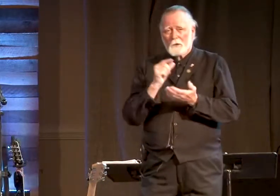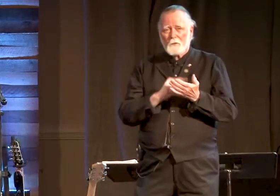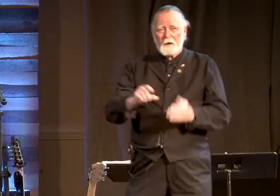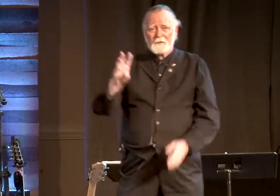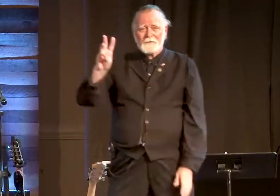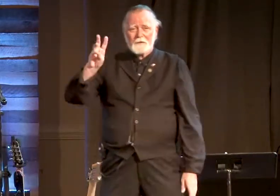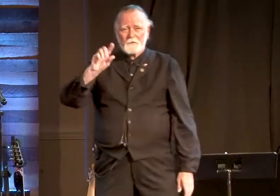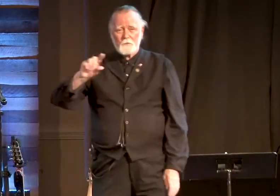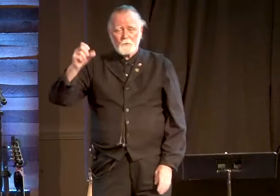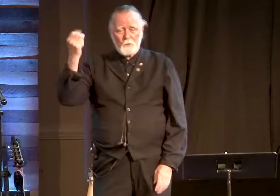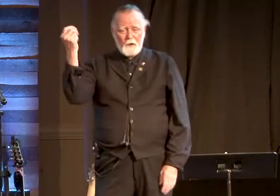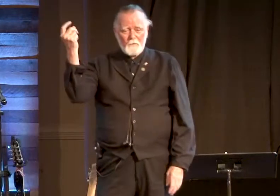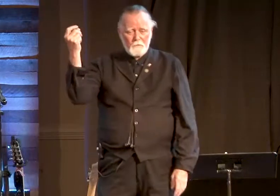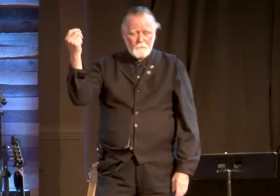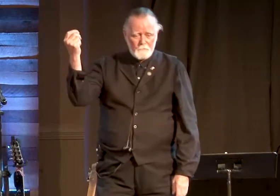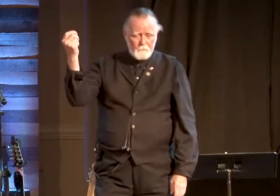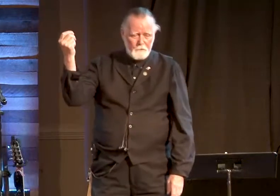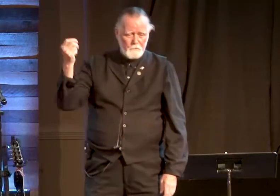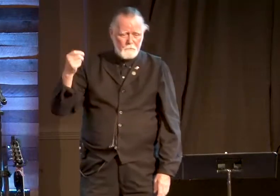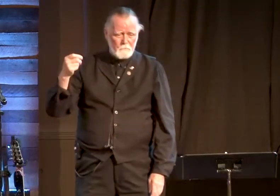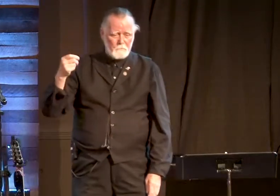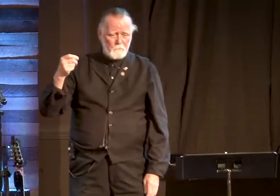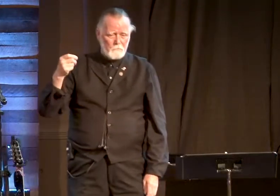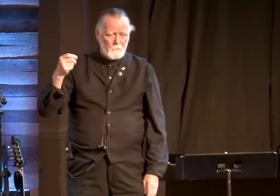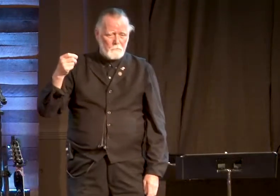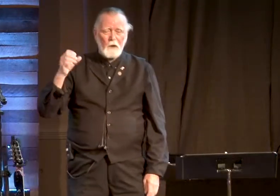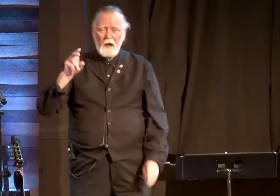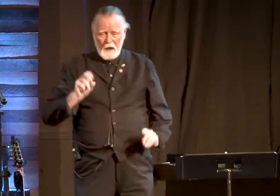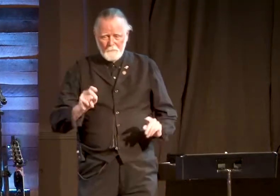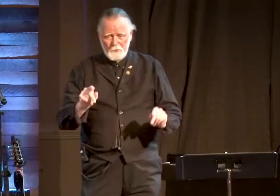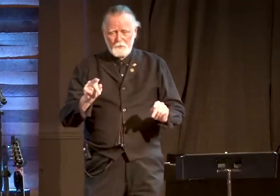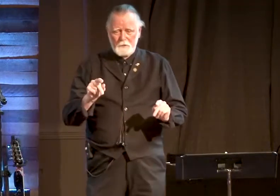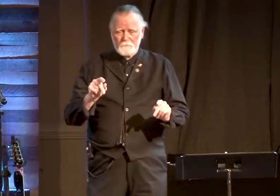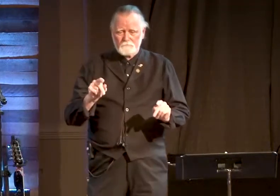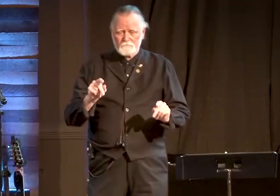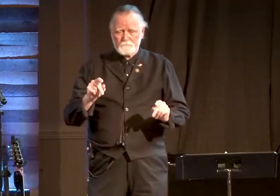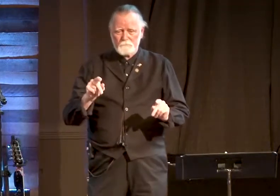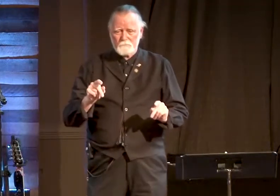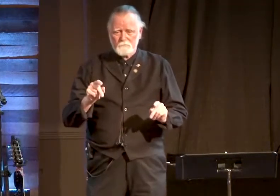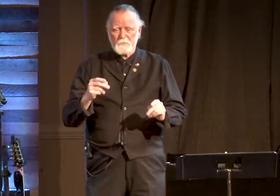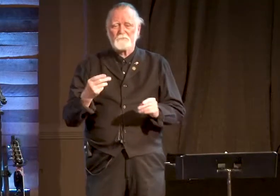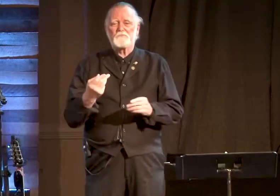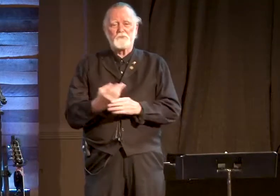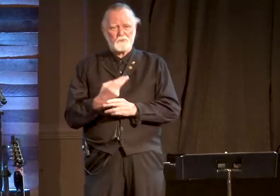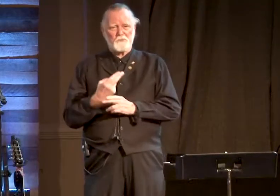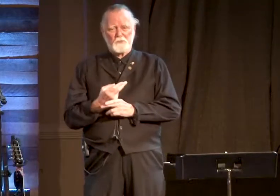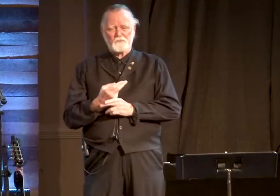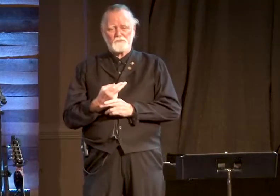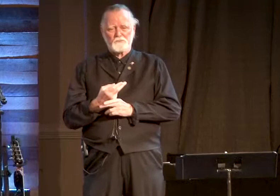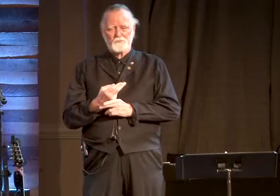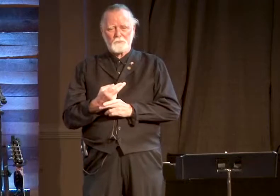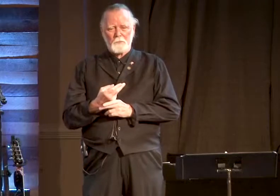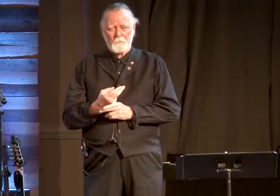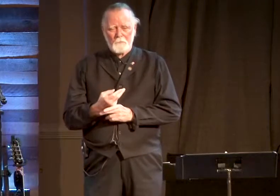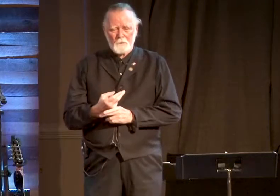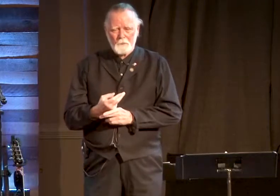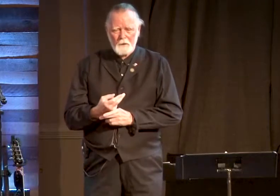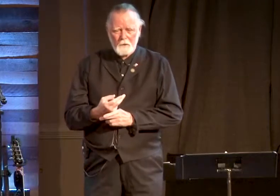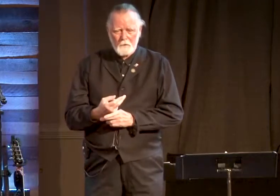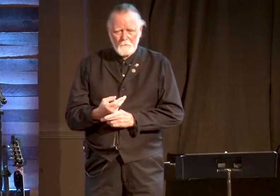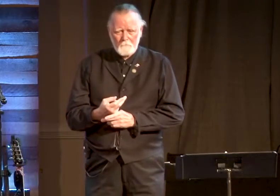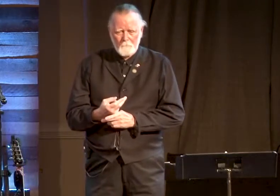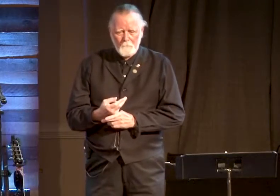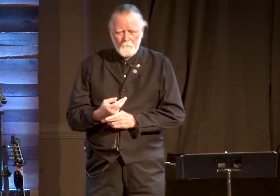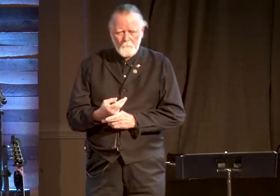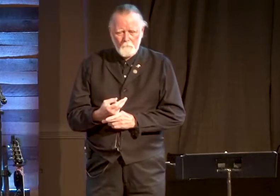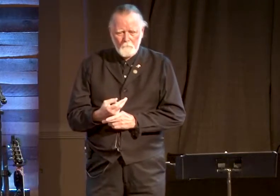through 12. This group provides an opportunity to develop your musical skills while glorifying and serving